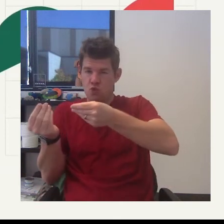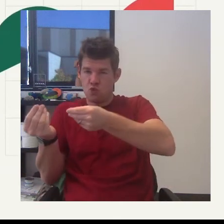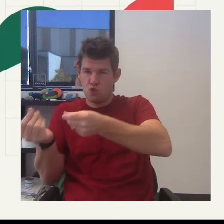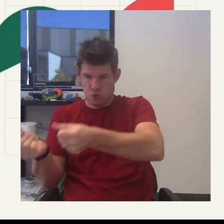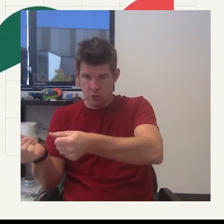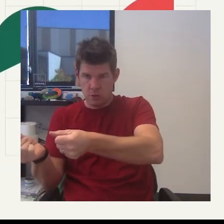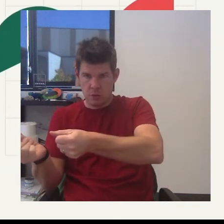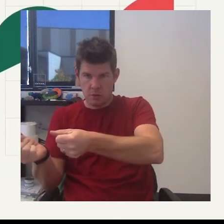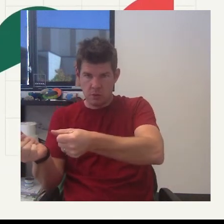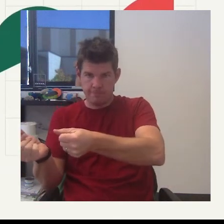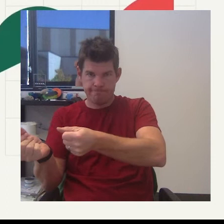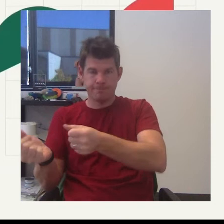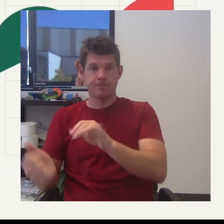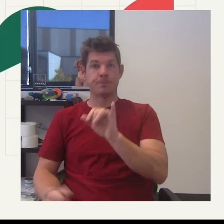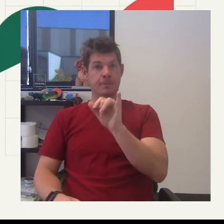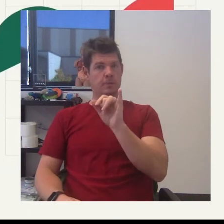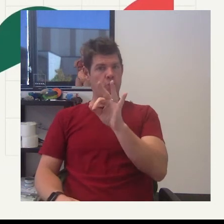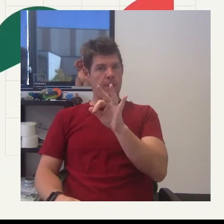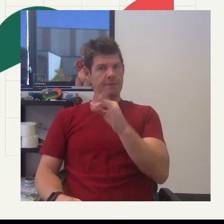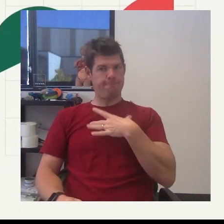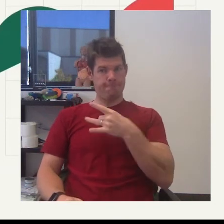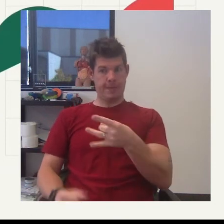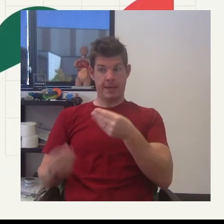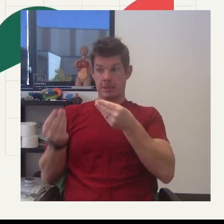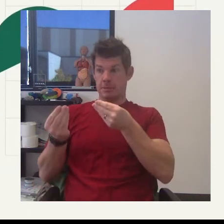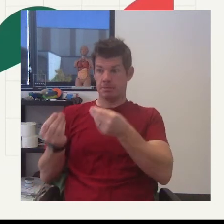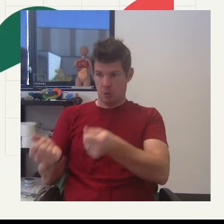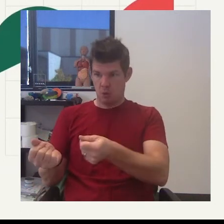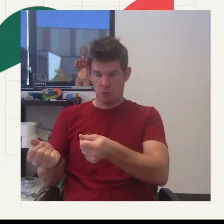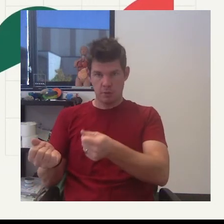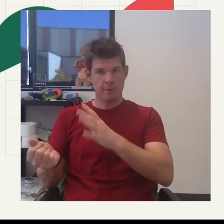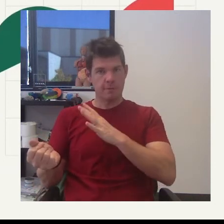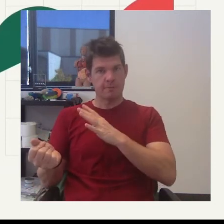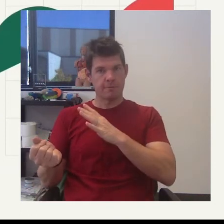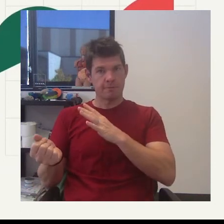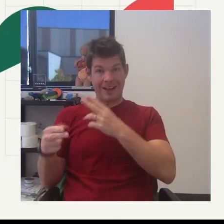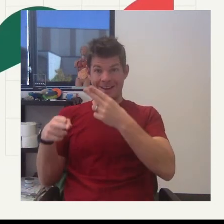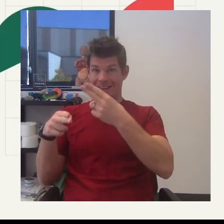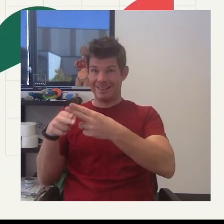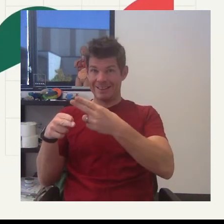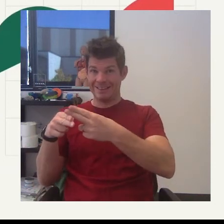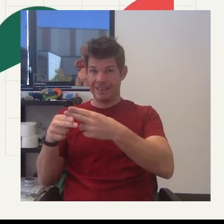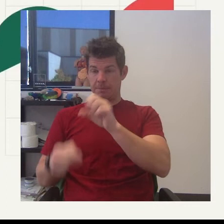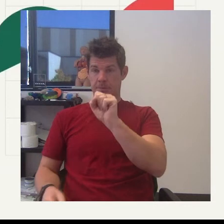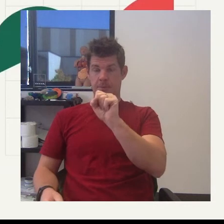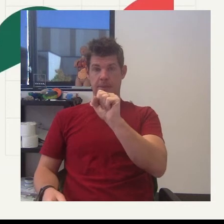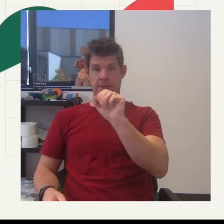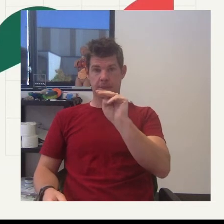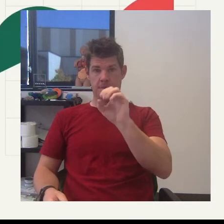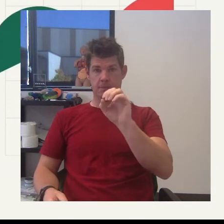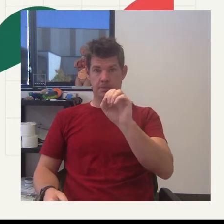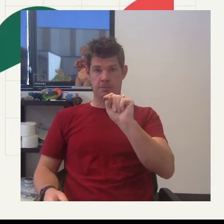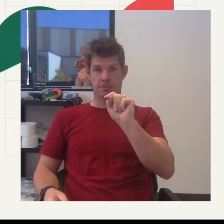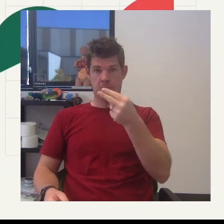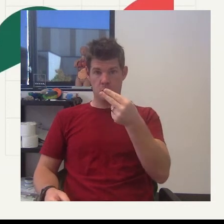smooth peanut butter people, we're going to rename ourselves Smooth and our first name.